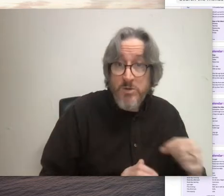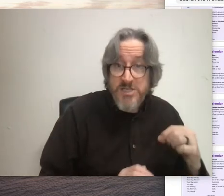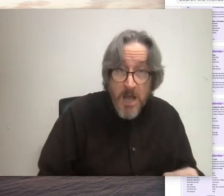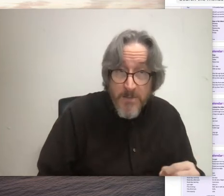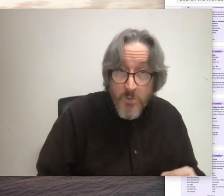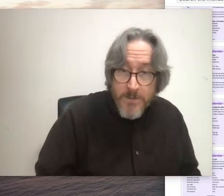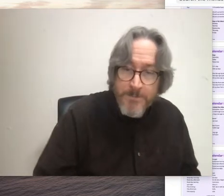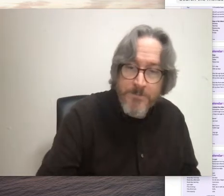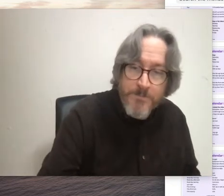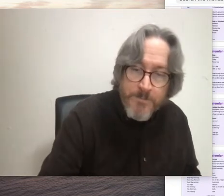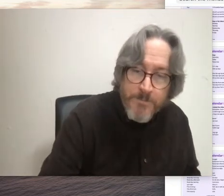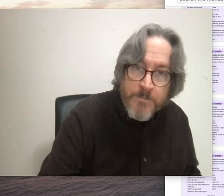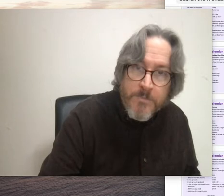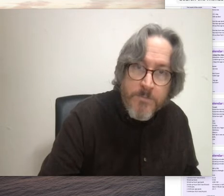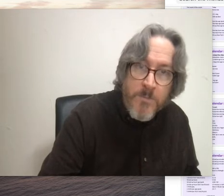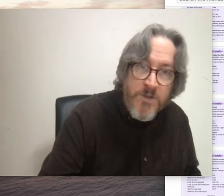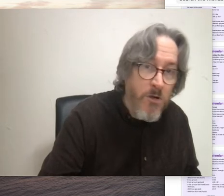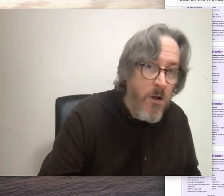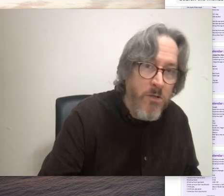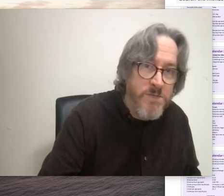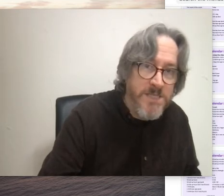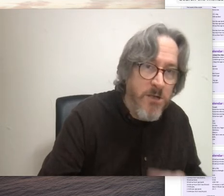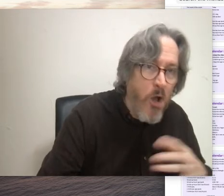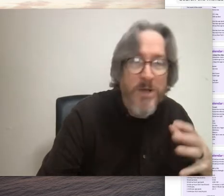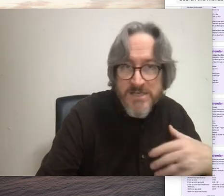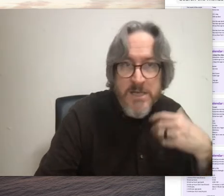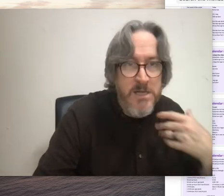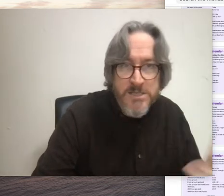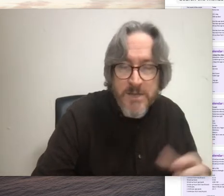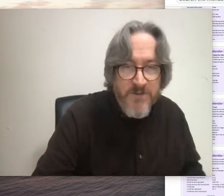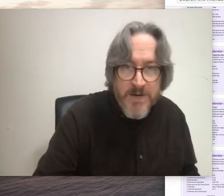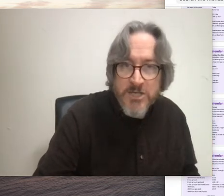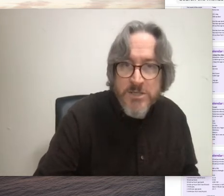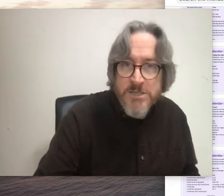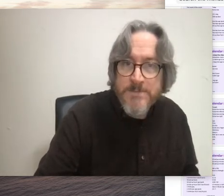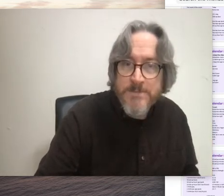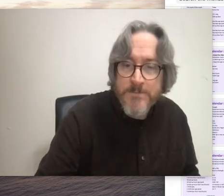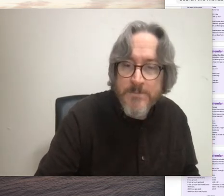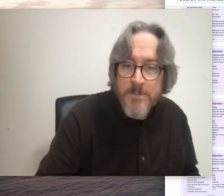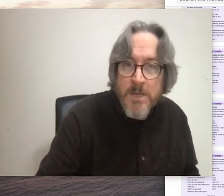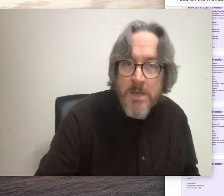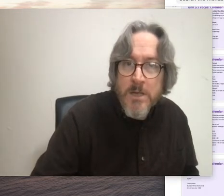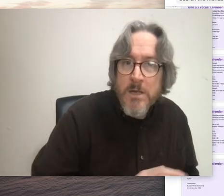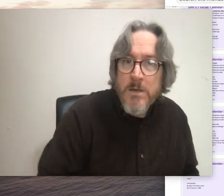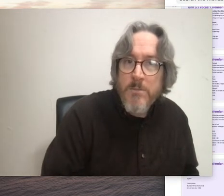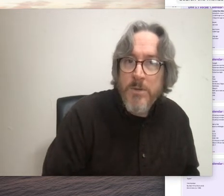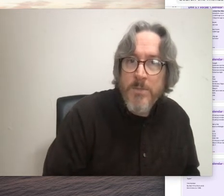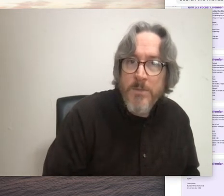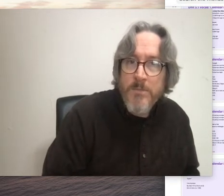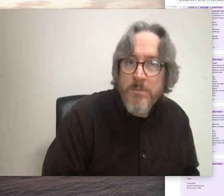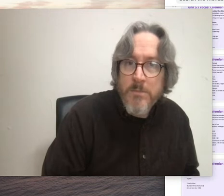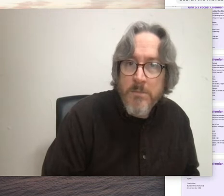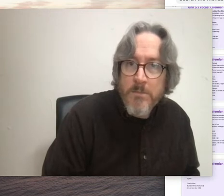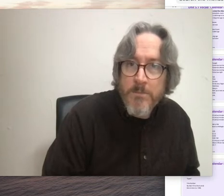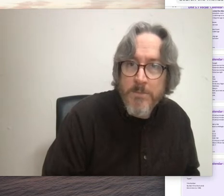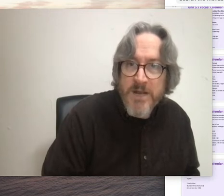the most common one, but there are always some variations. Boom, boom,